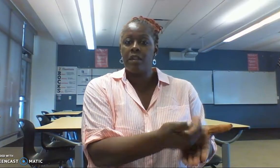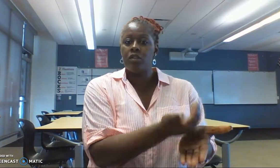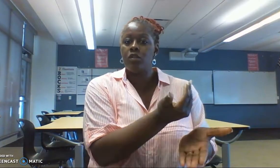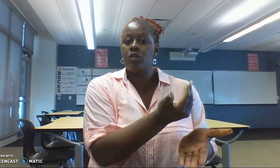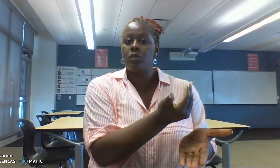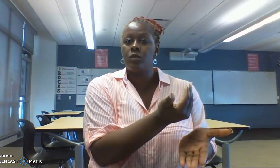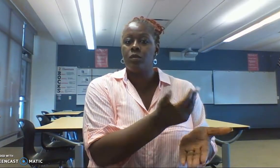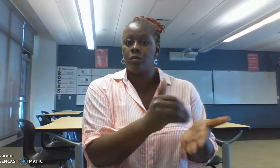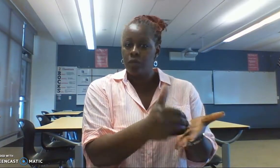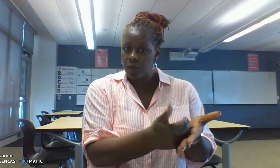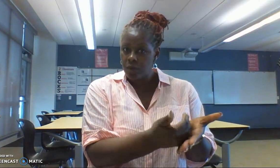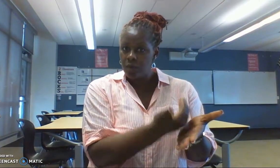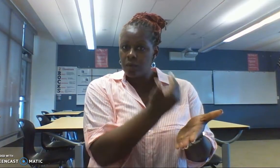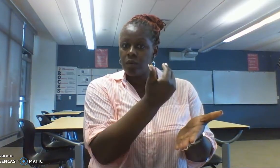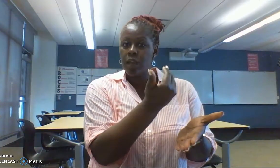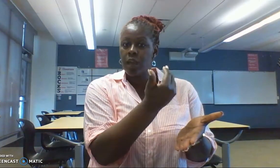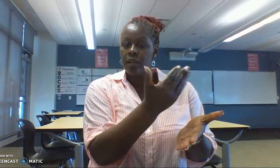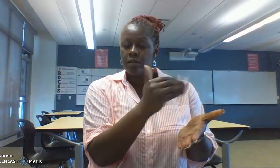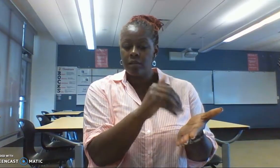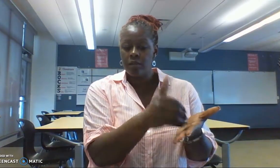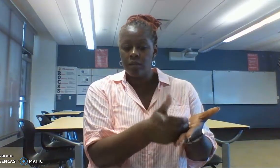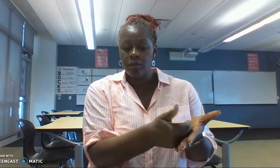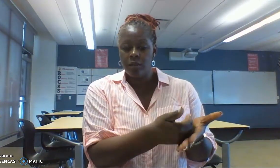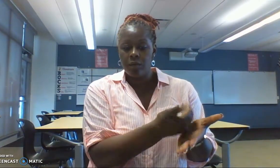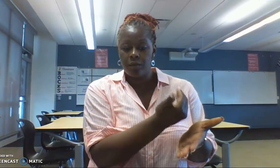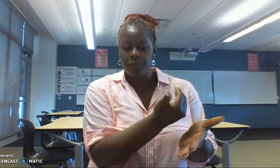means new. Okay? New.